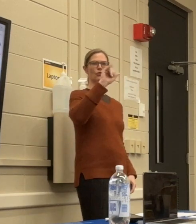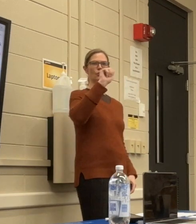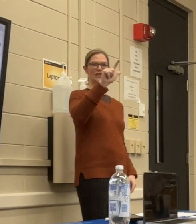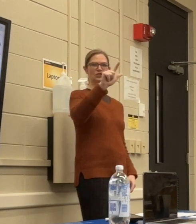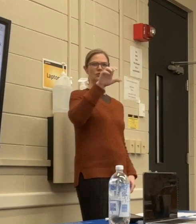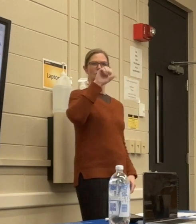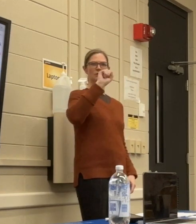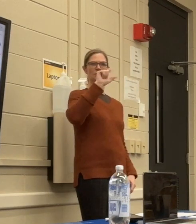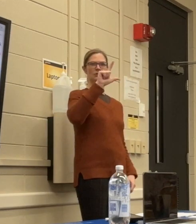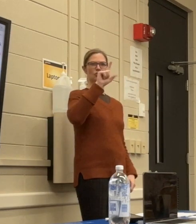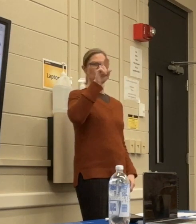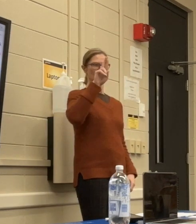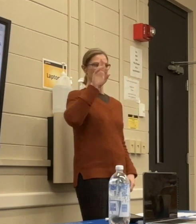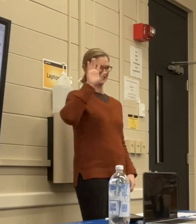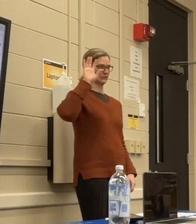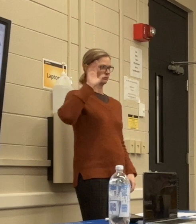that his plan was